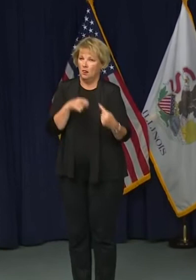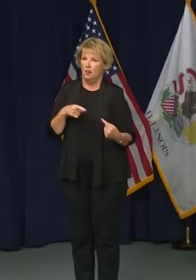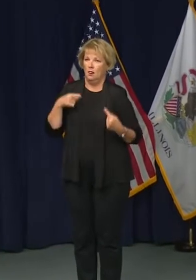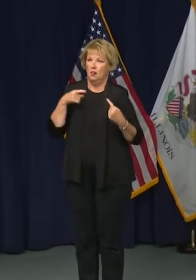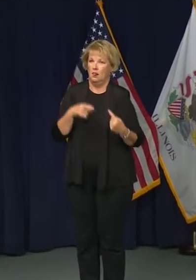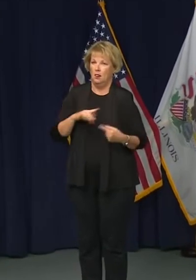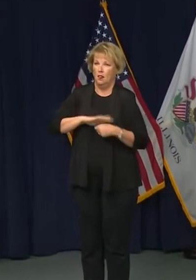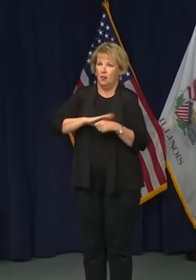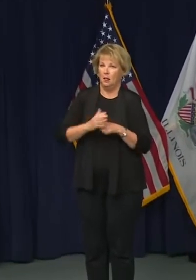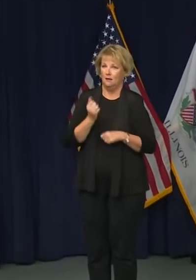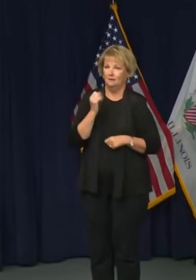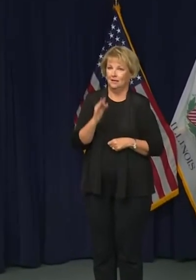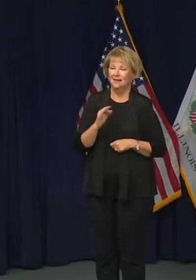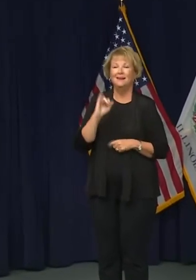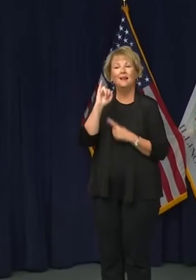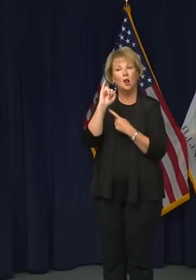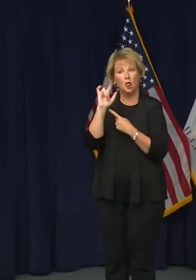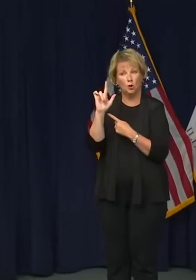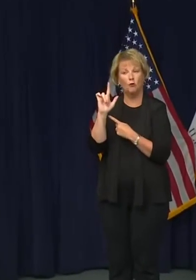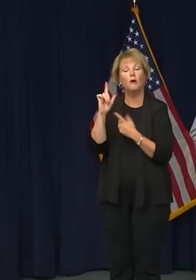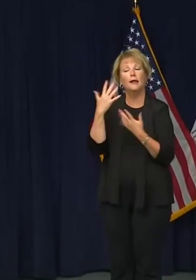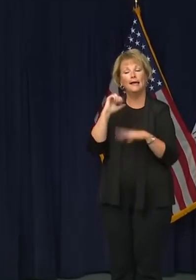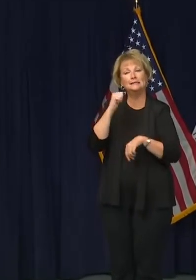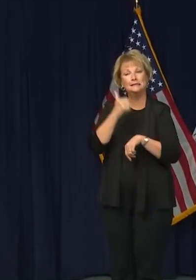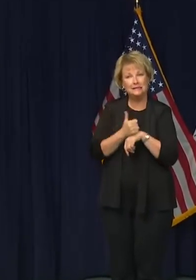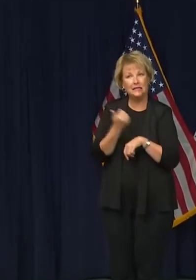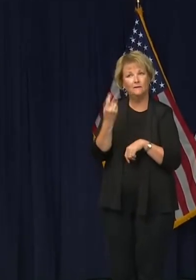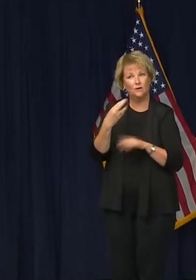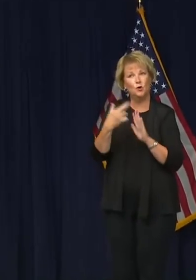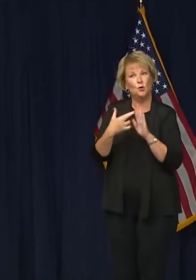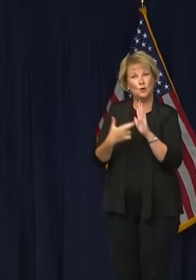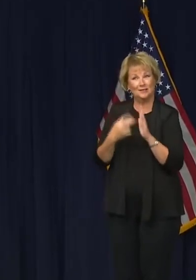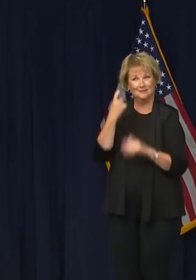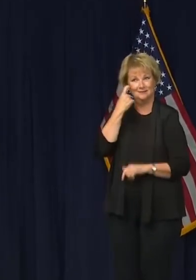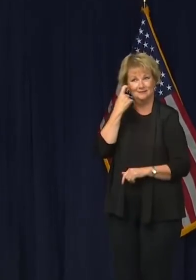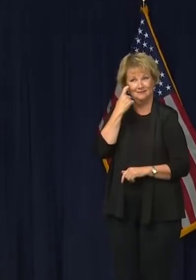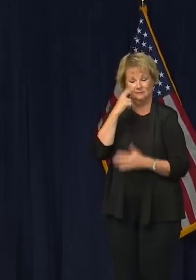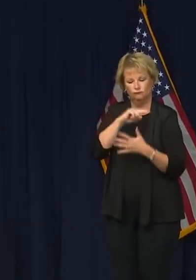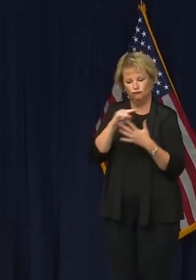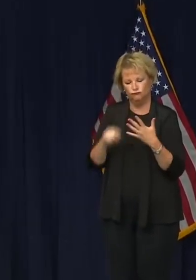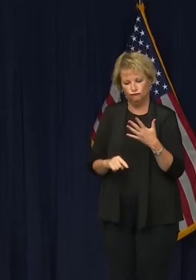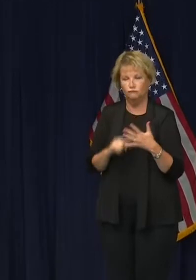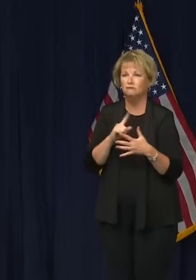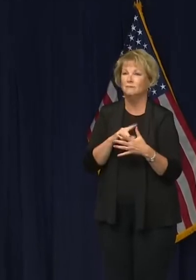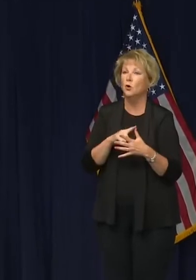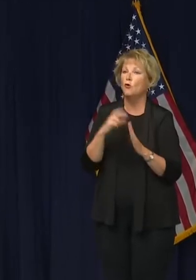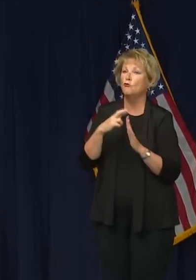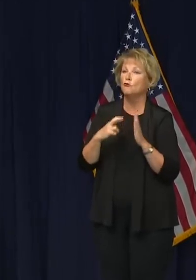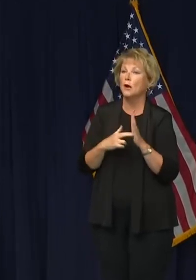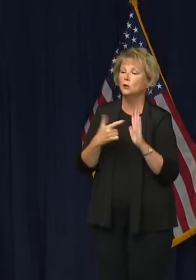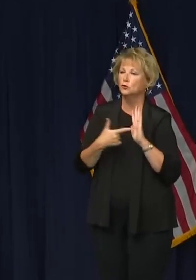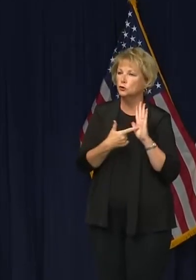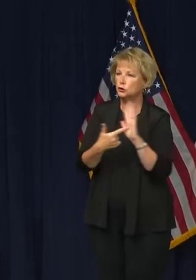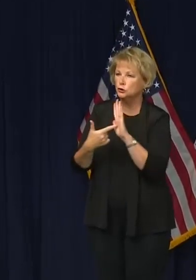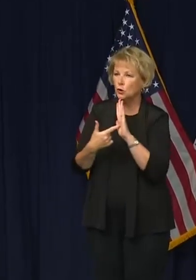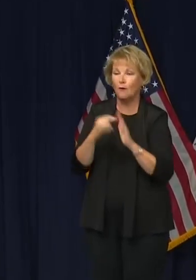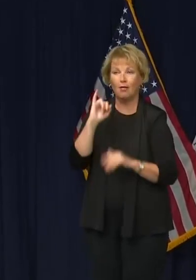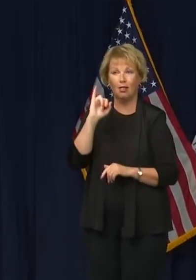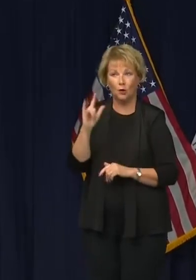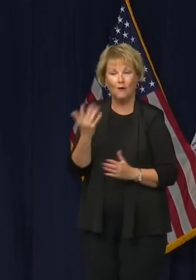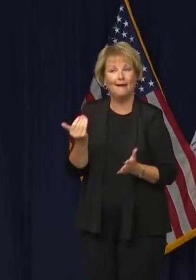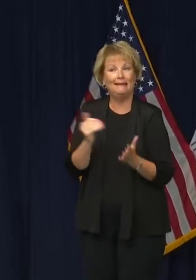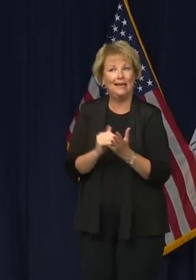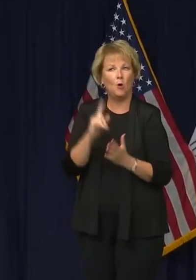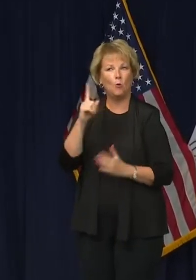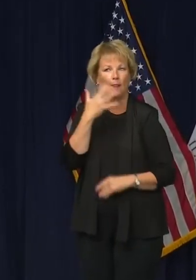COVID-19, Illinois has set a few records in the last few days. Records that have established our state once again as